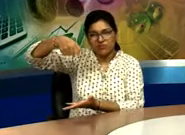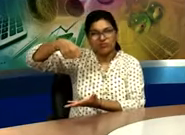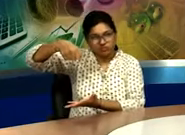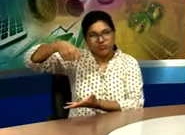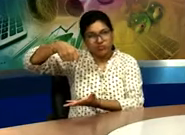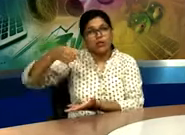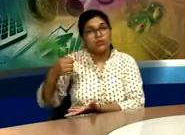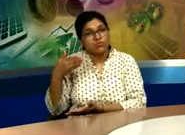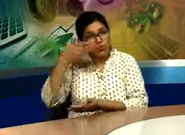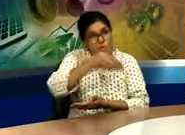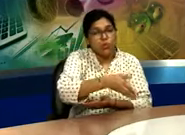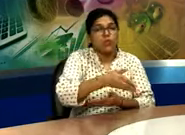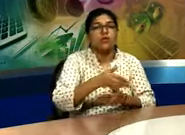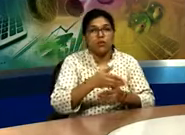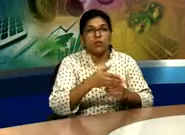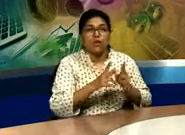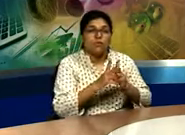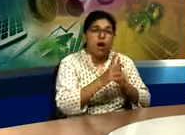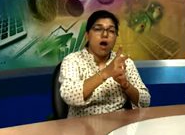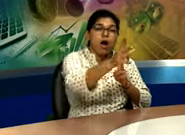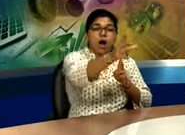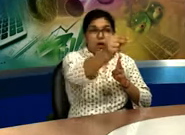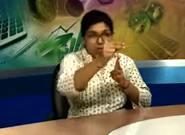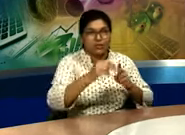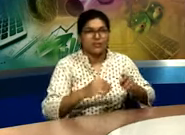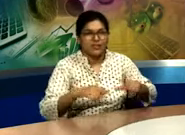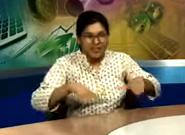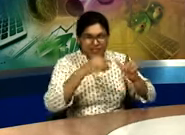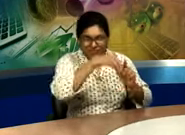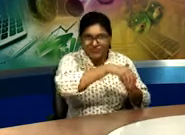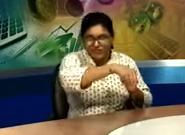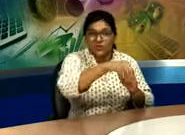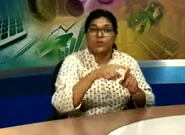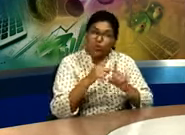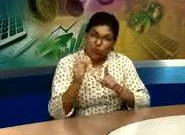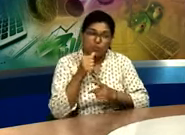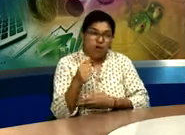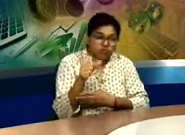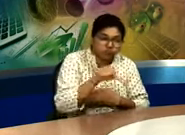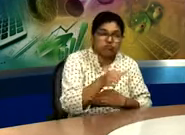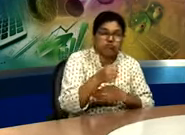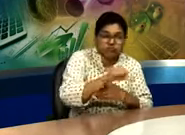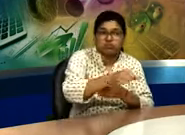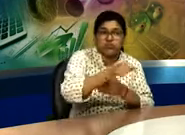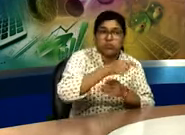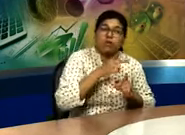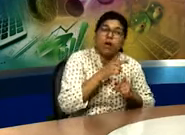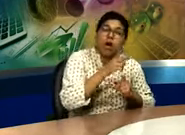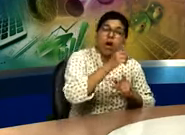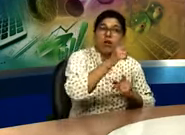And Thimaka, she brought water in pots from a long distance and poured it